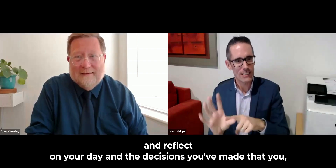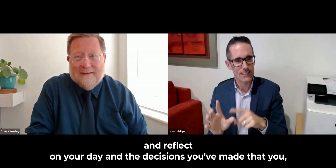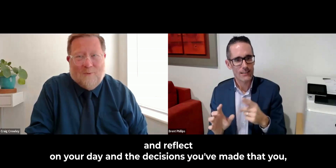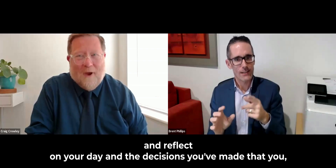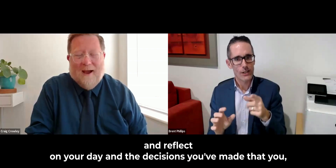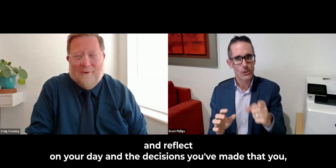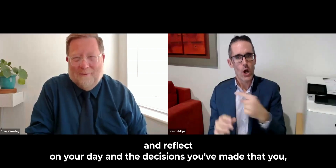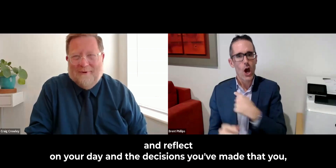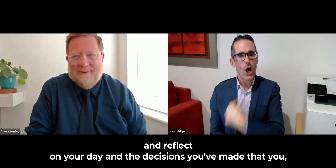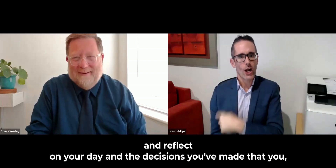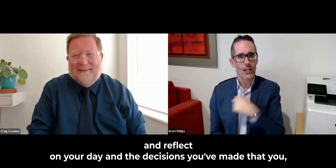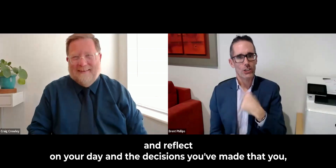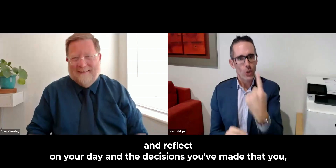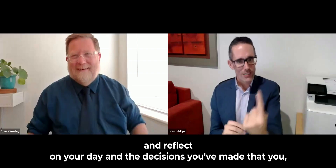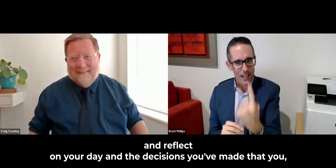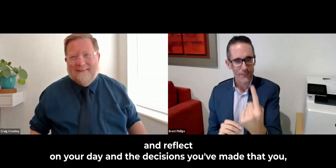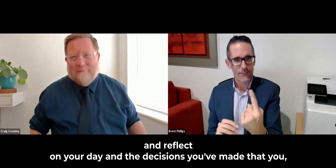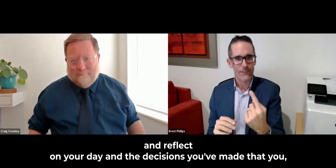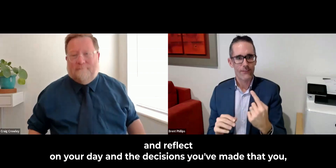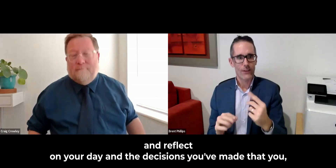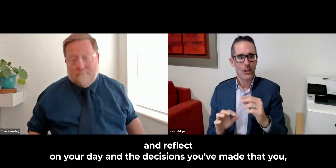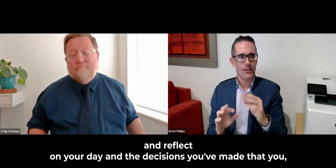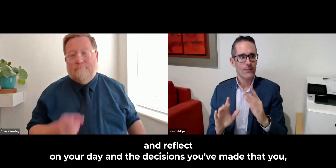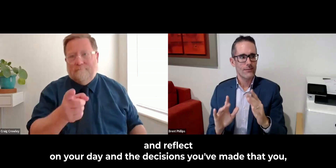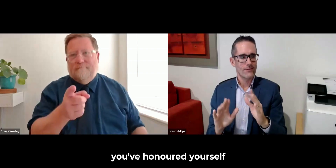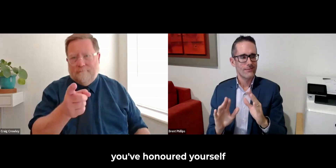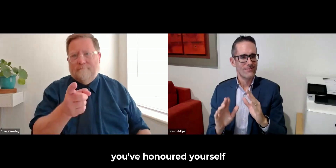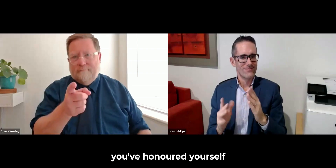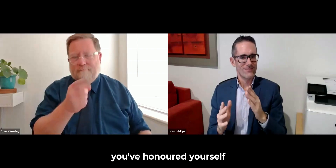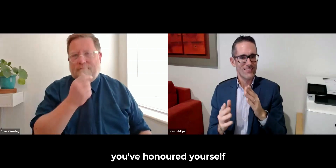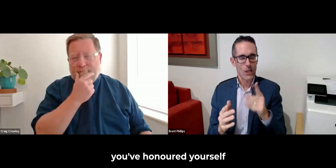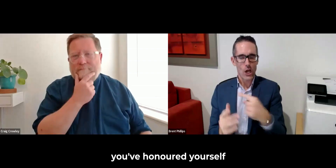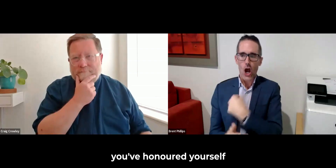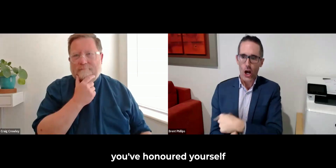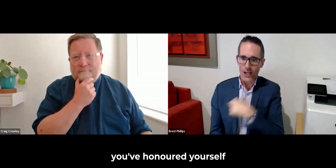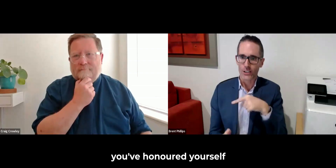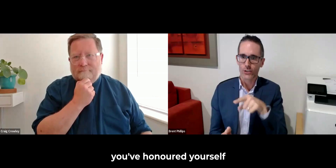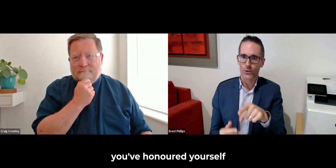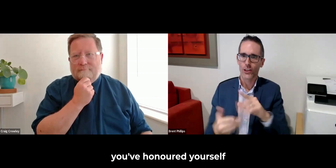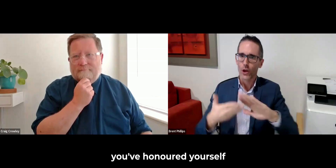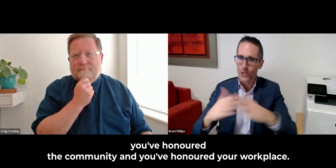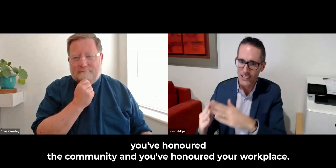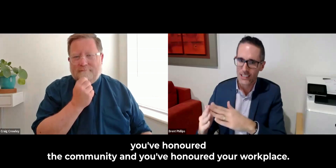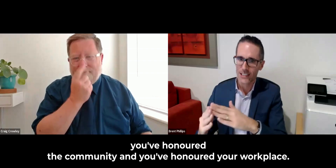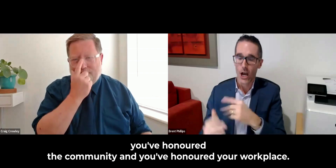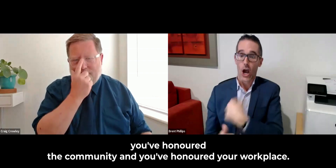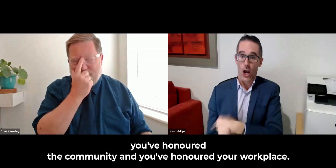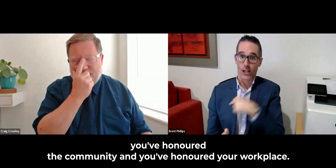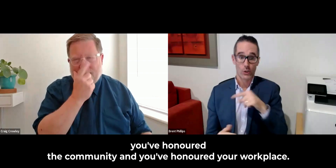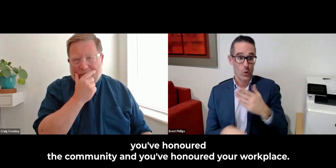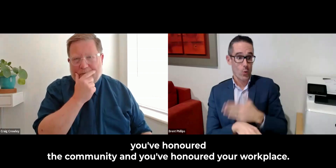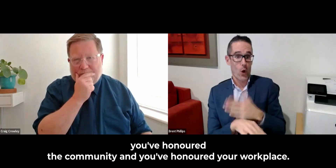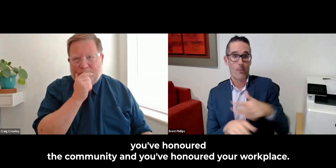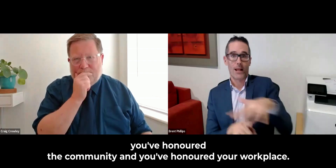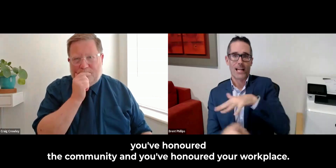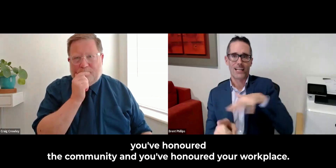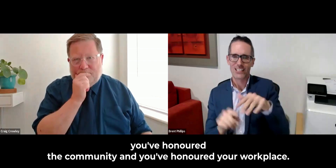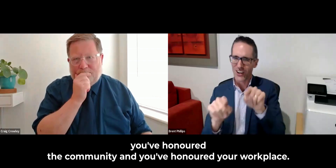your day and the decisions you've made, that you've honored yourself, you've honored the community, and